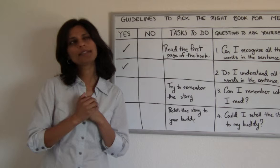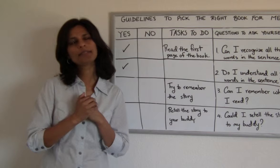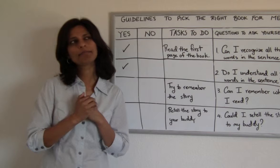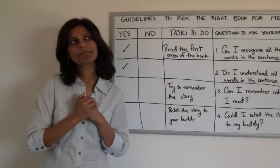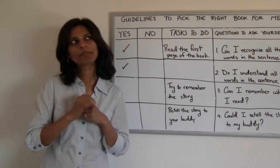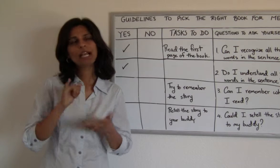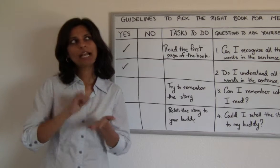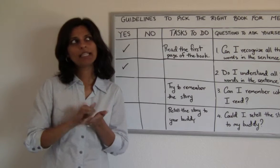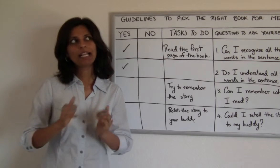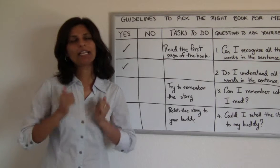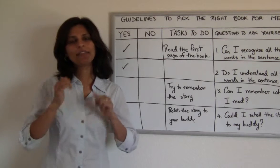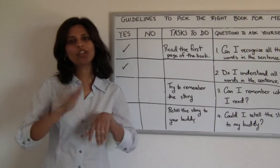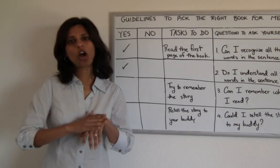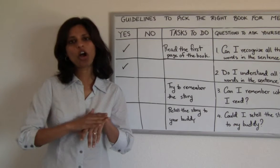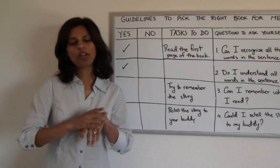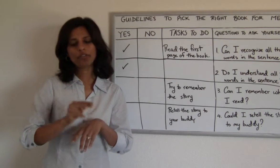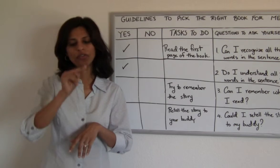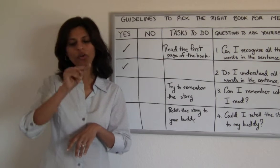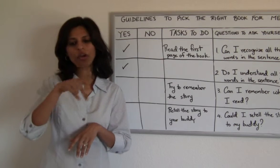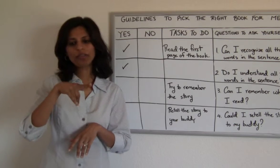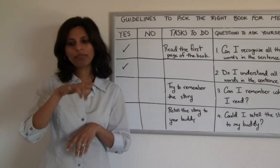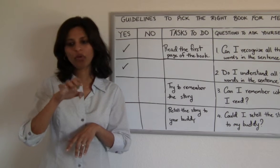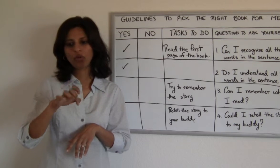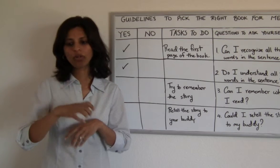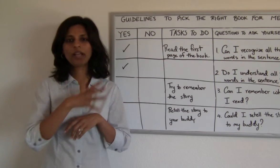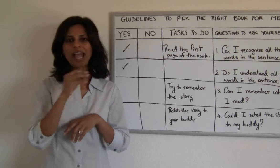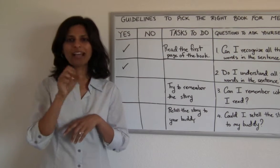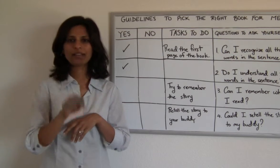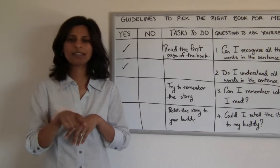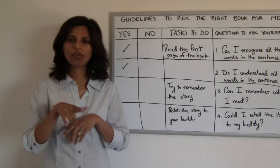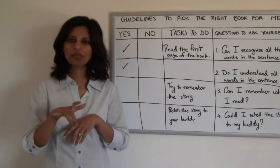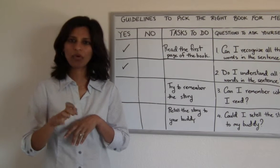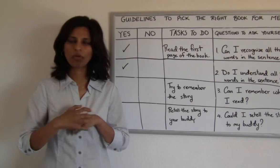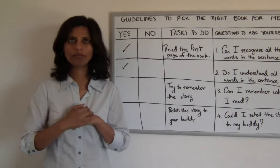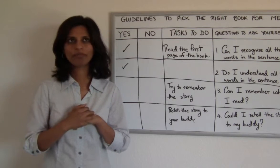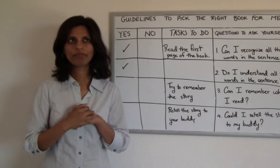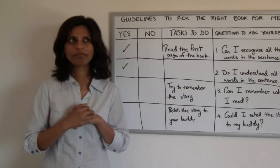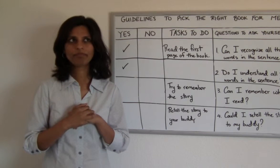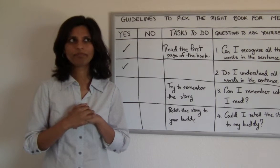animals that lived on the North Pole and South Pole.